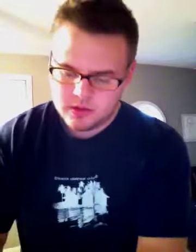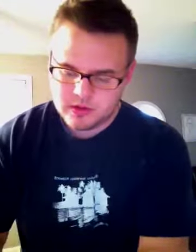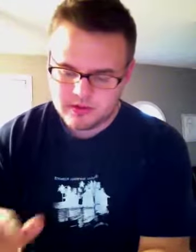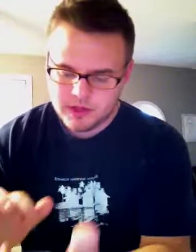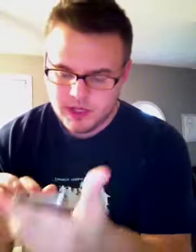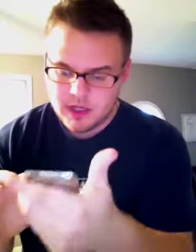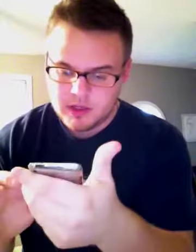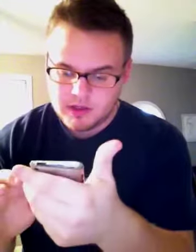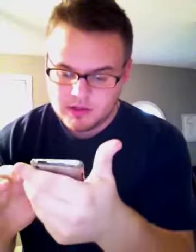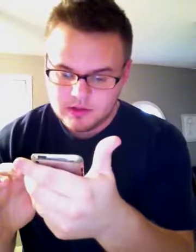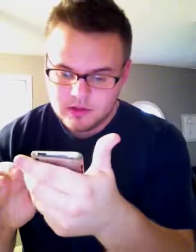chorus for that is